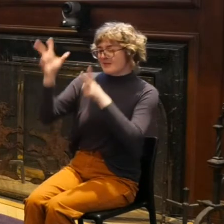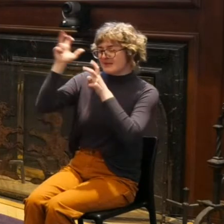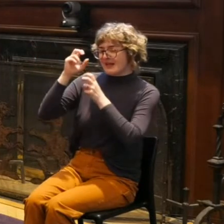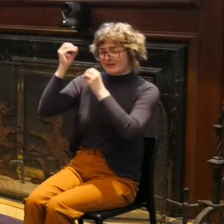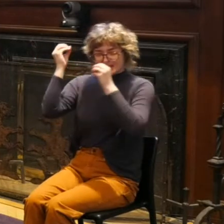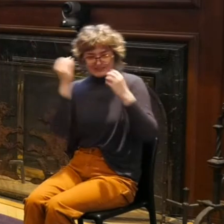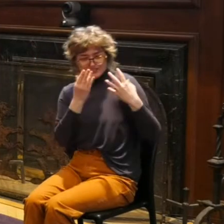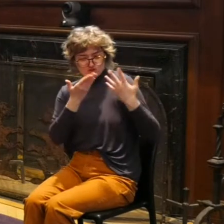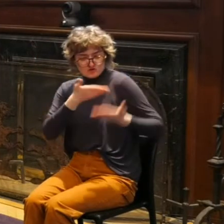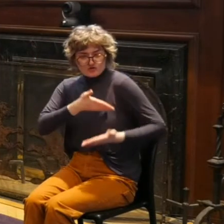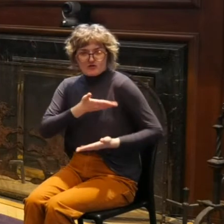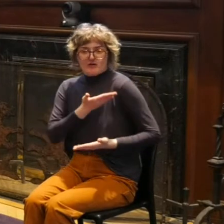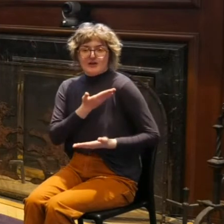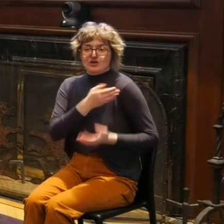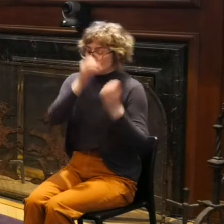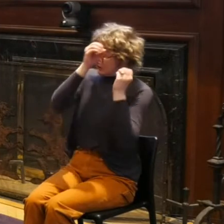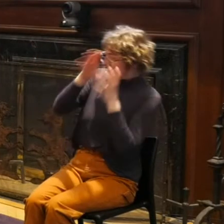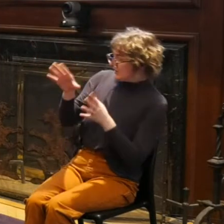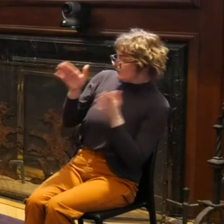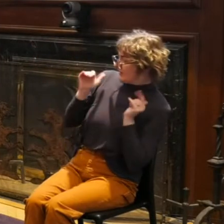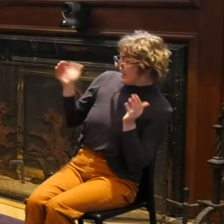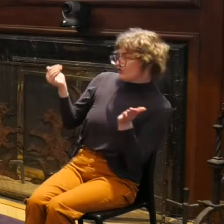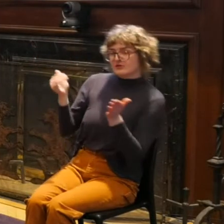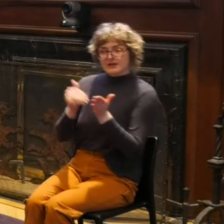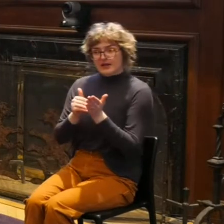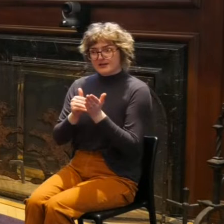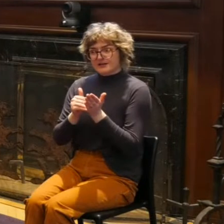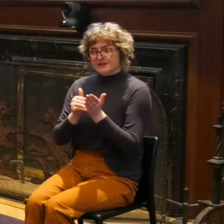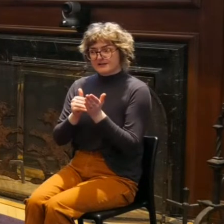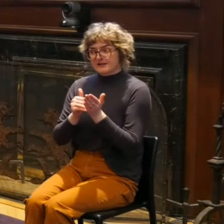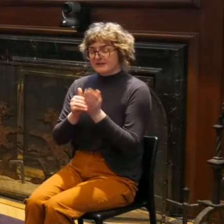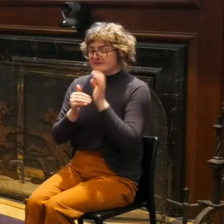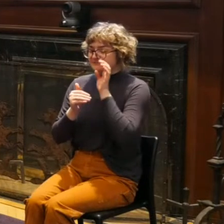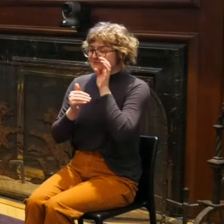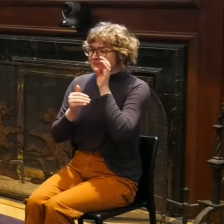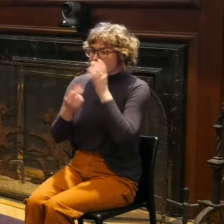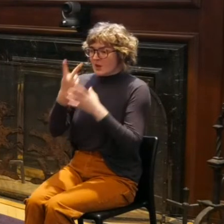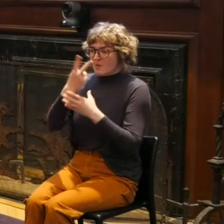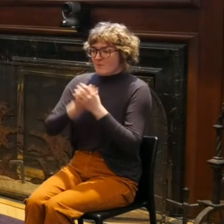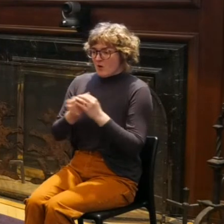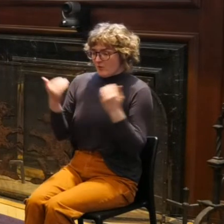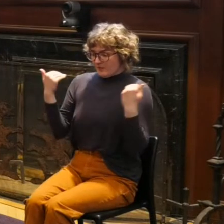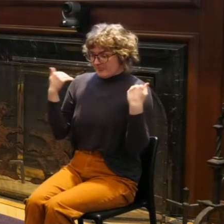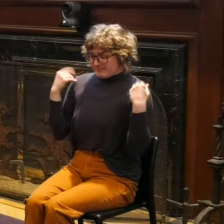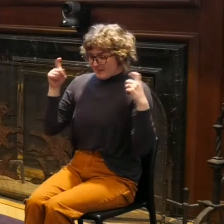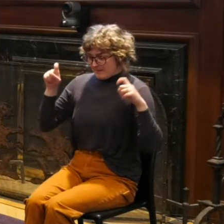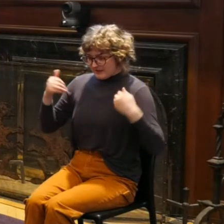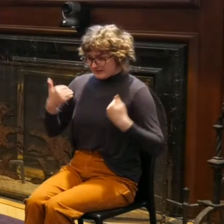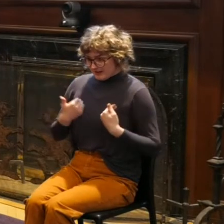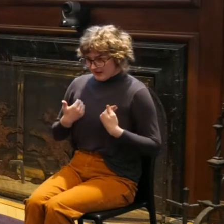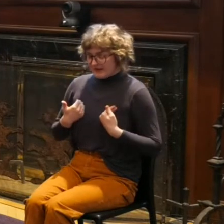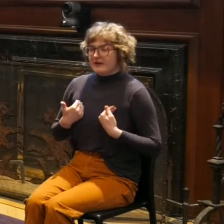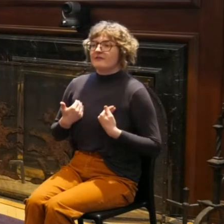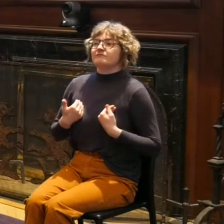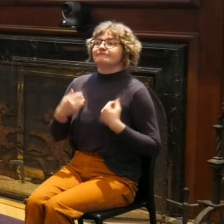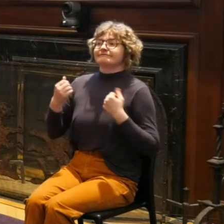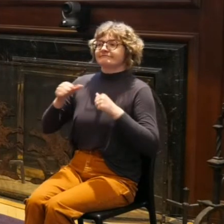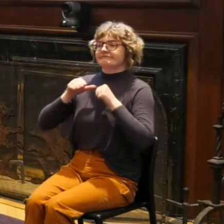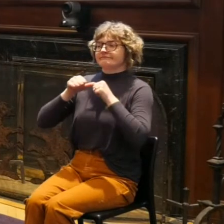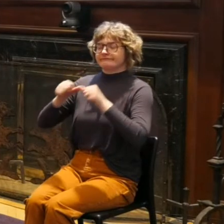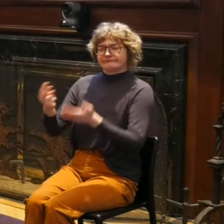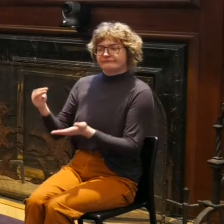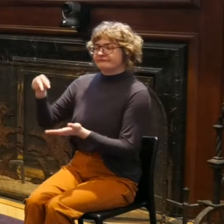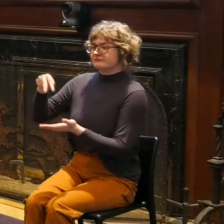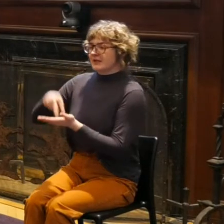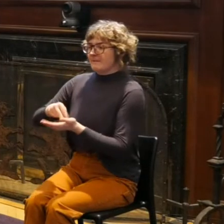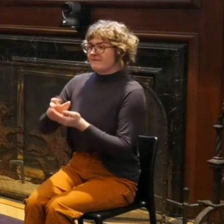things, and she could teach him to be an angel again, for I need both to exist as they do each other. So I can stand before you looking